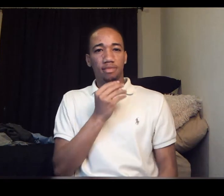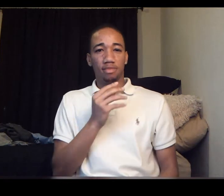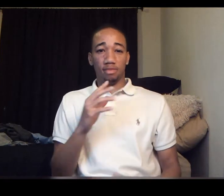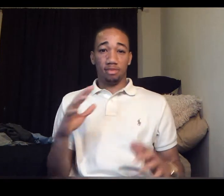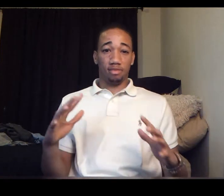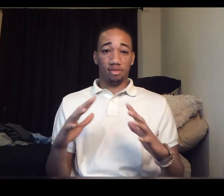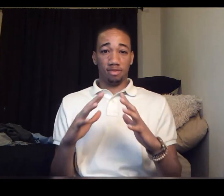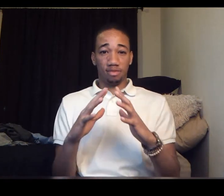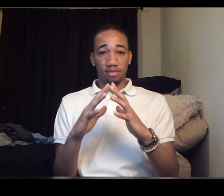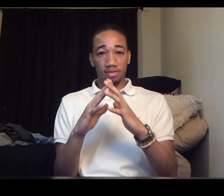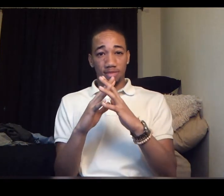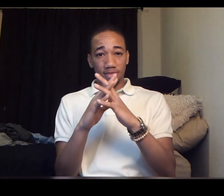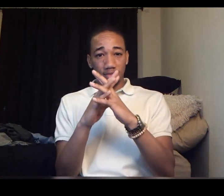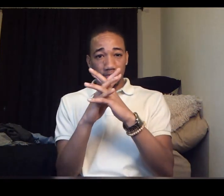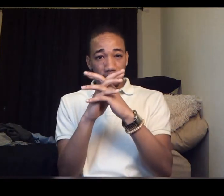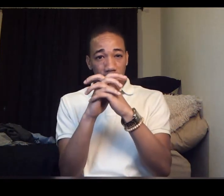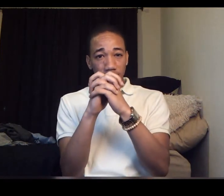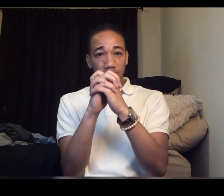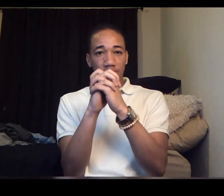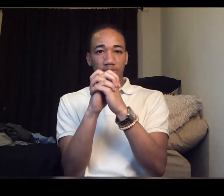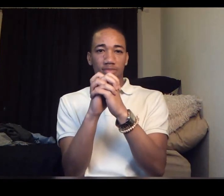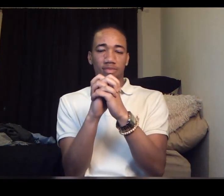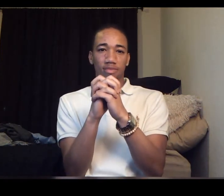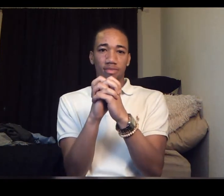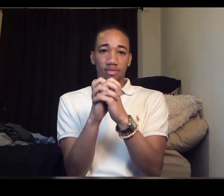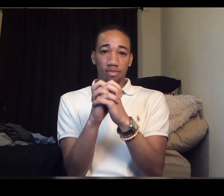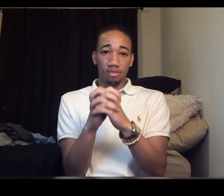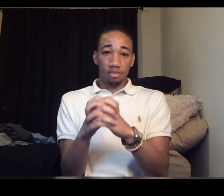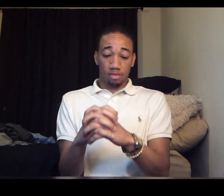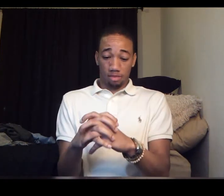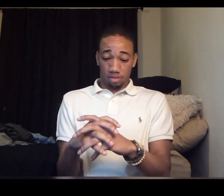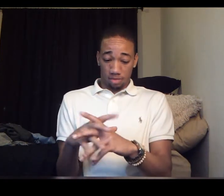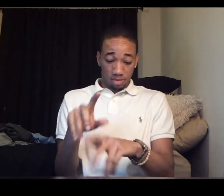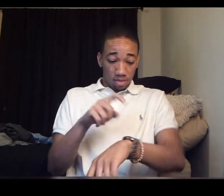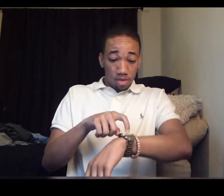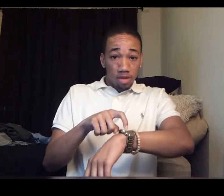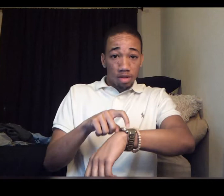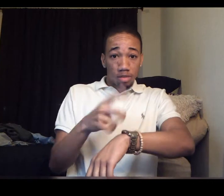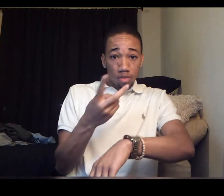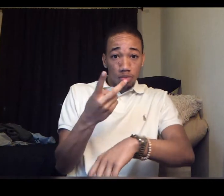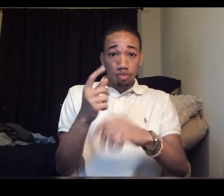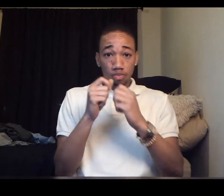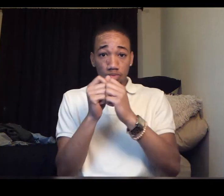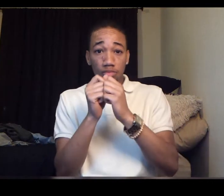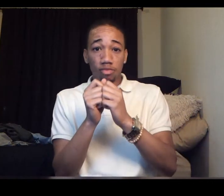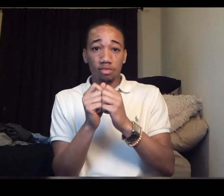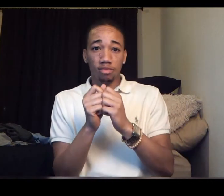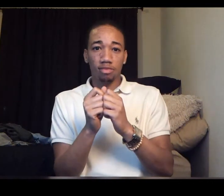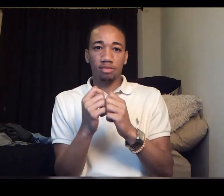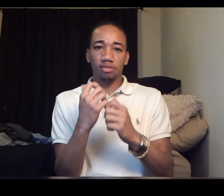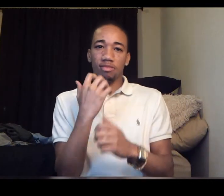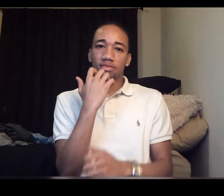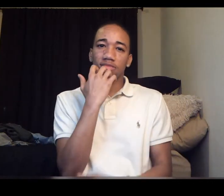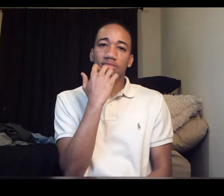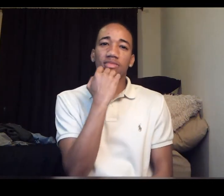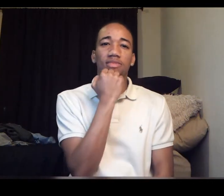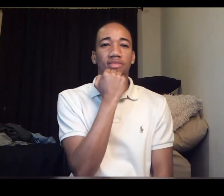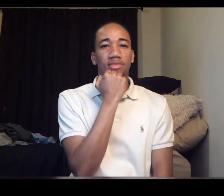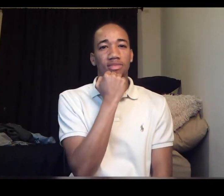my hours when I had the chance. Take you to every party, 'cause all